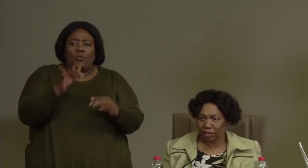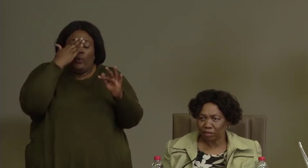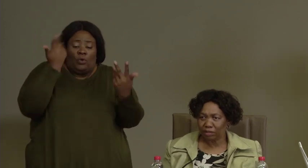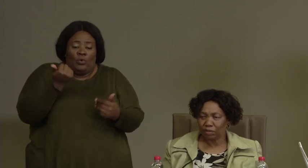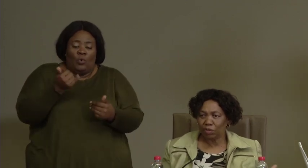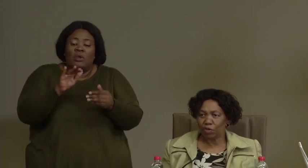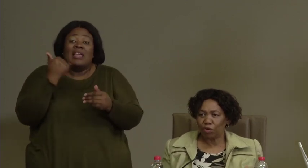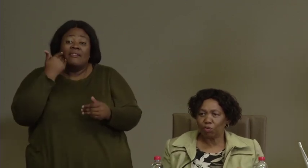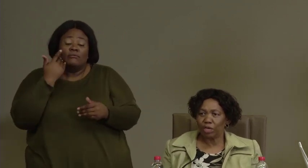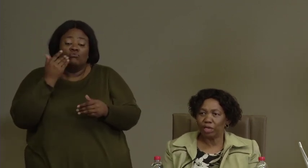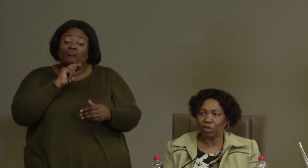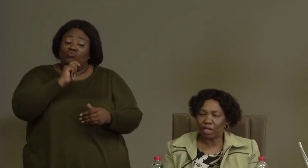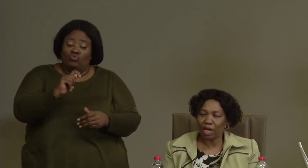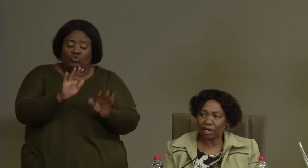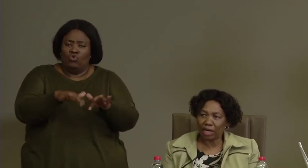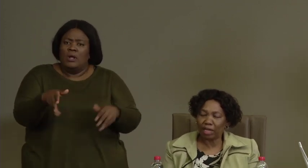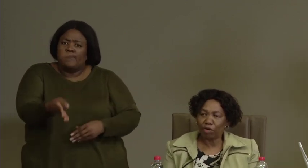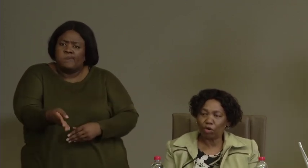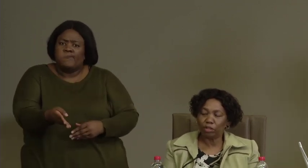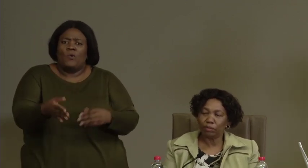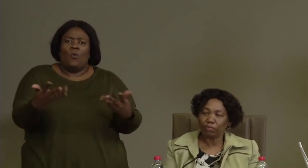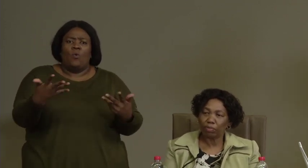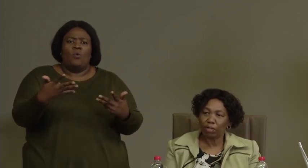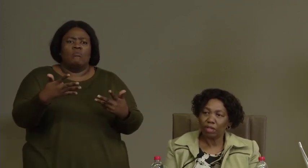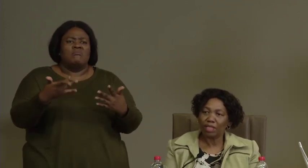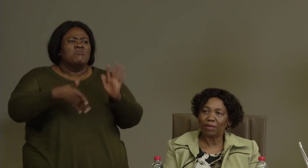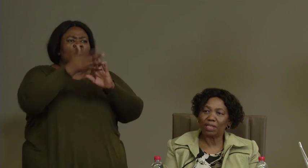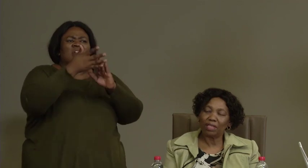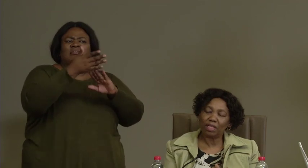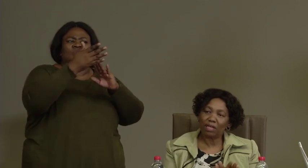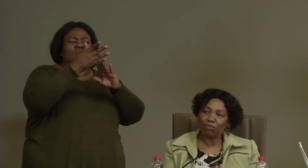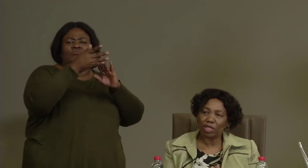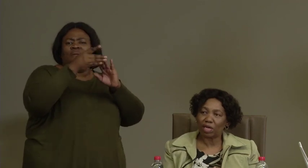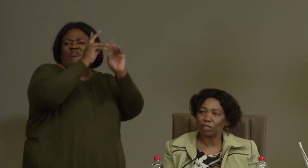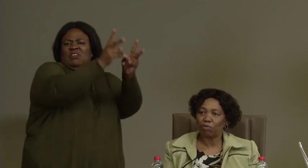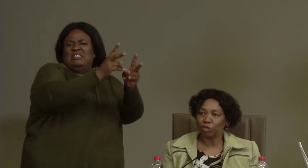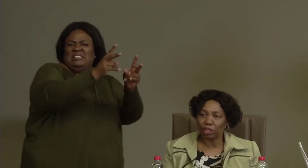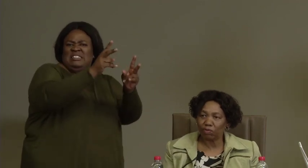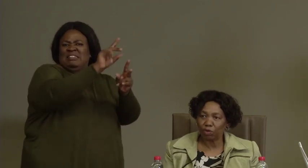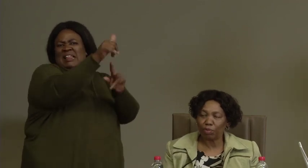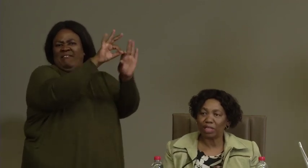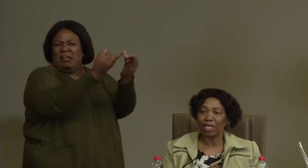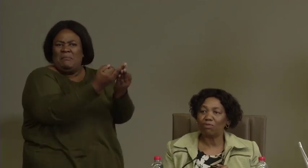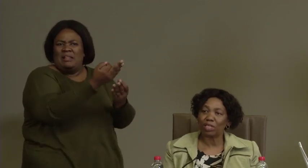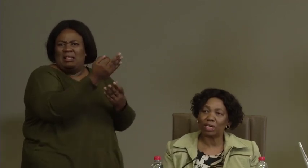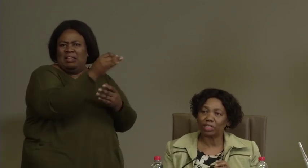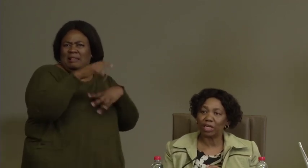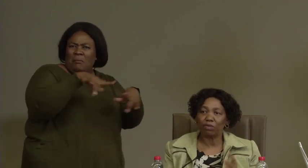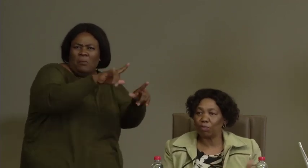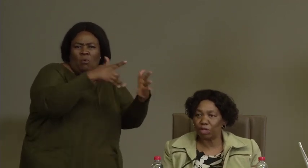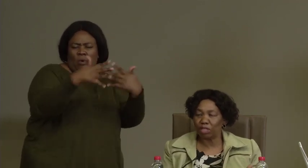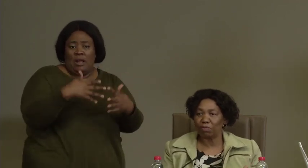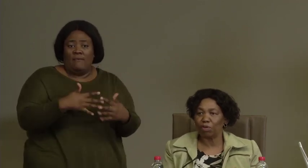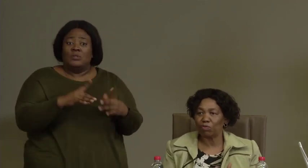chaos. So we really are relying on the infrastructure of social development and the infrastructure